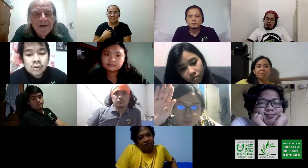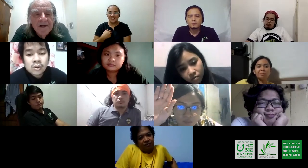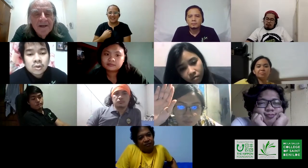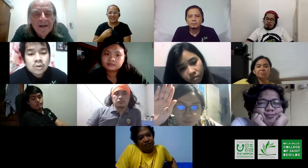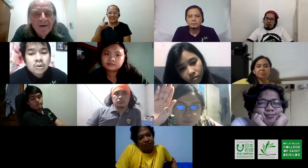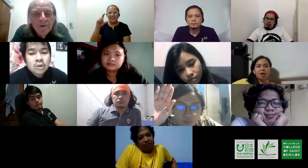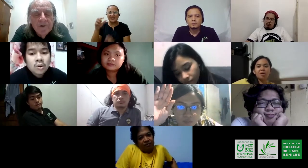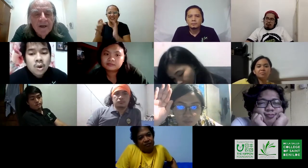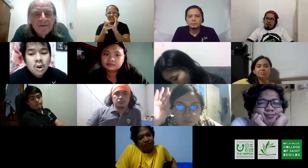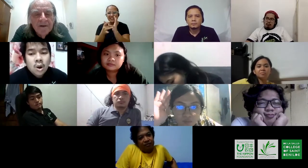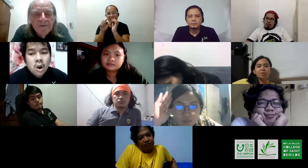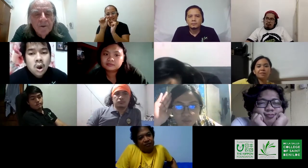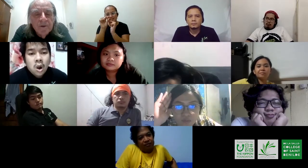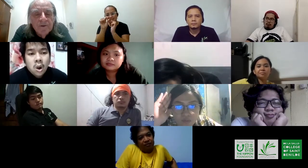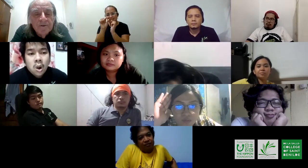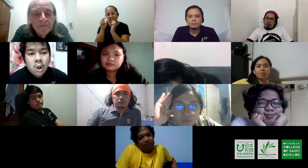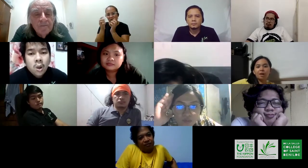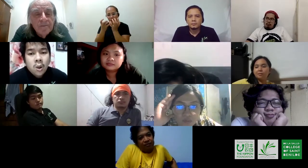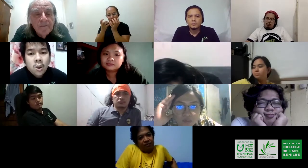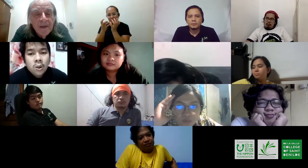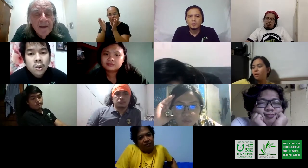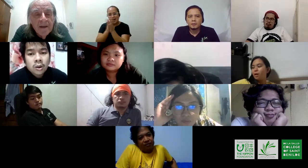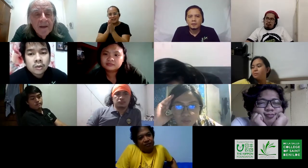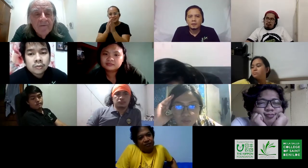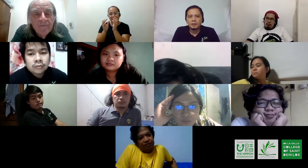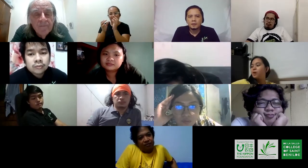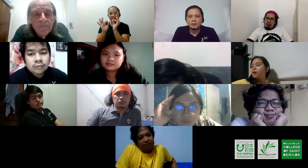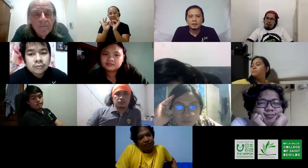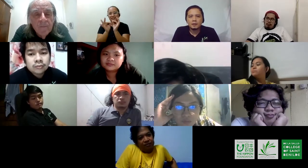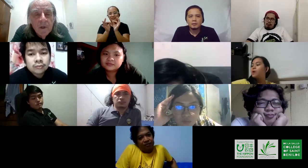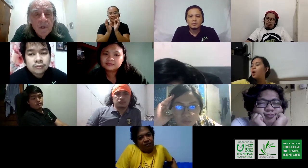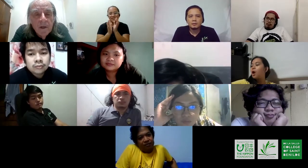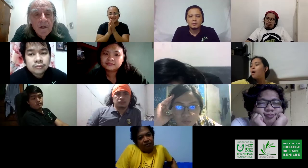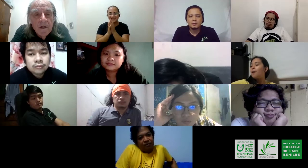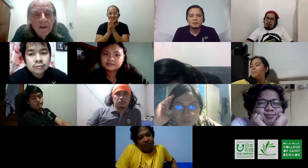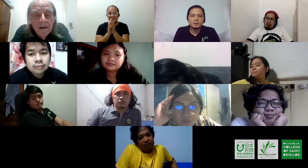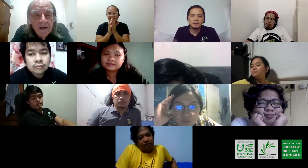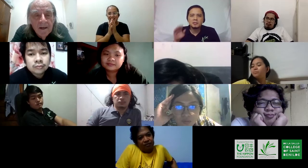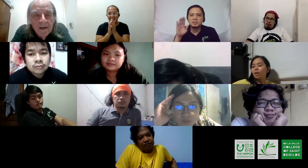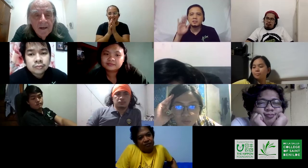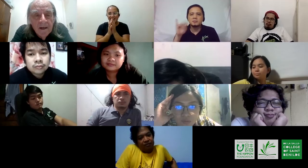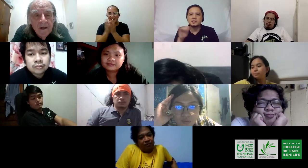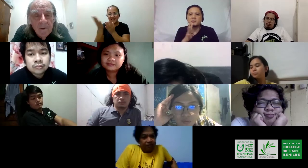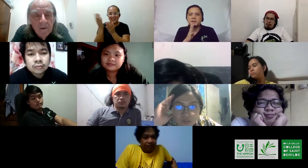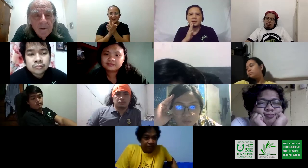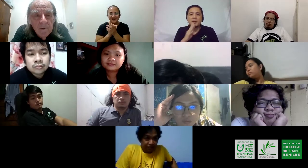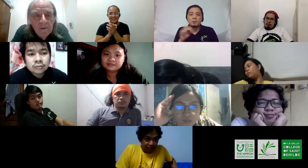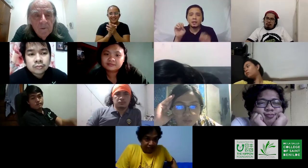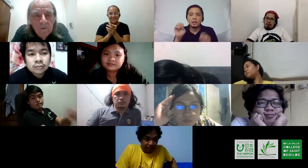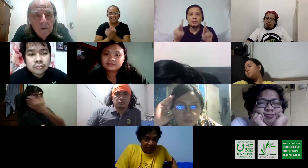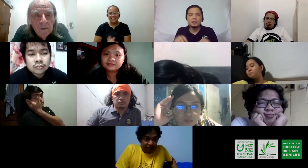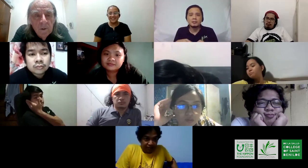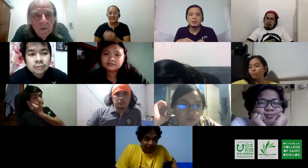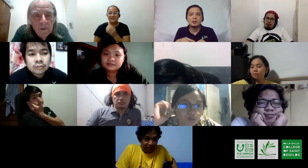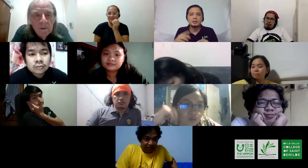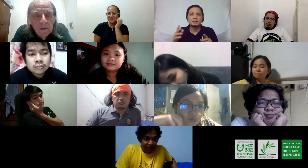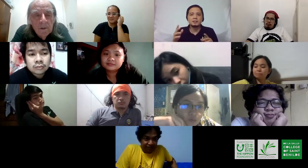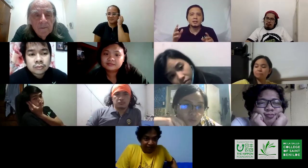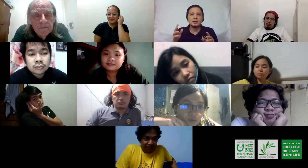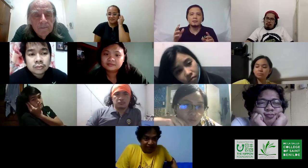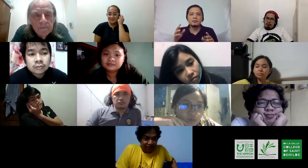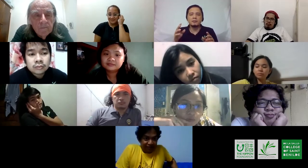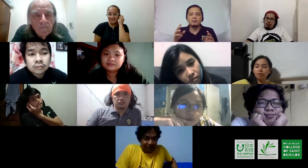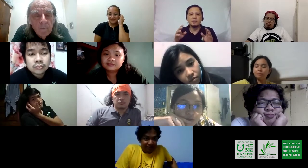So I want to ask the interpreters if... This is Bay speaking. I'm okay as long